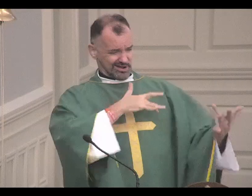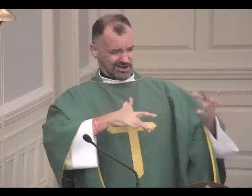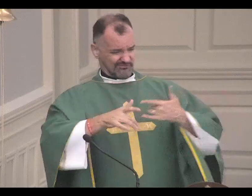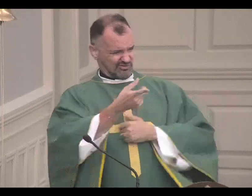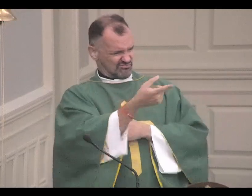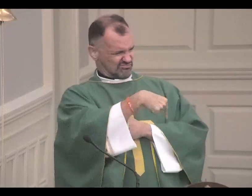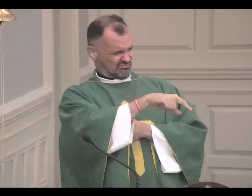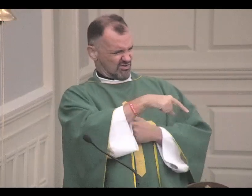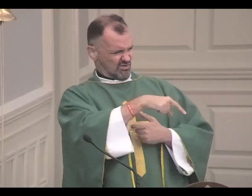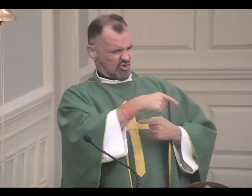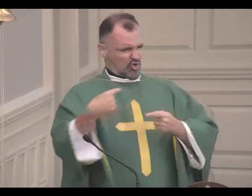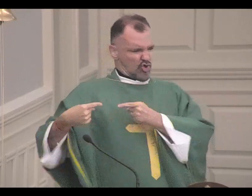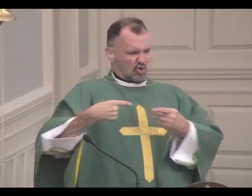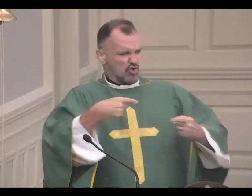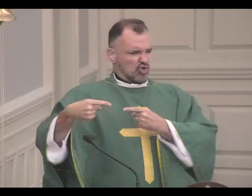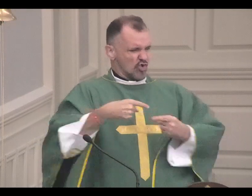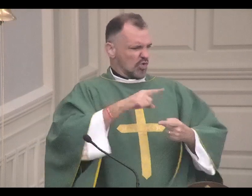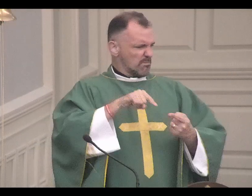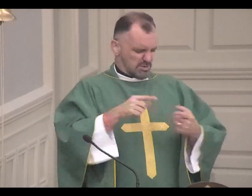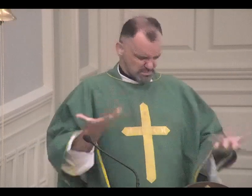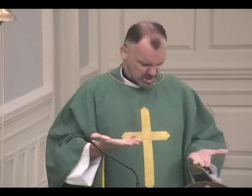what were you arguing about on the way?